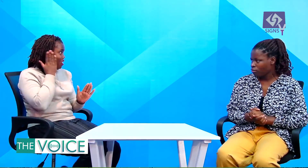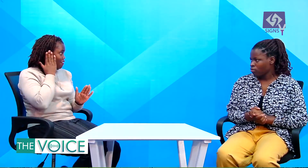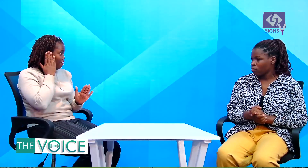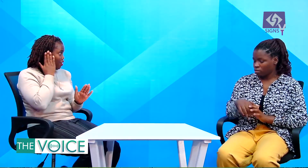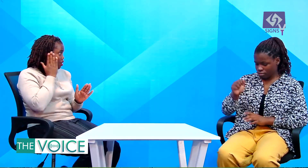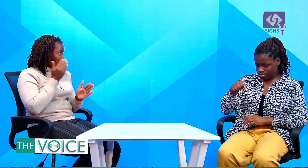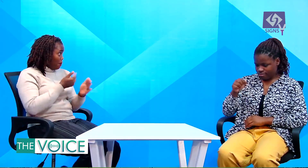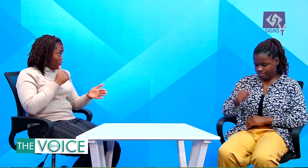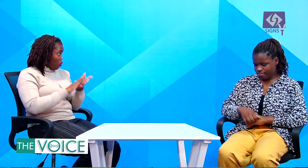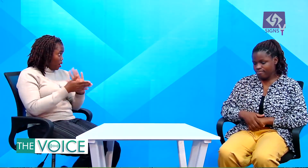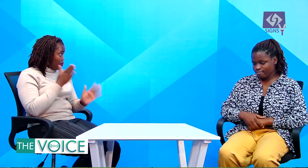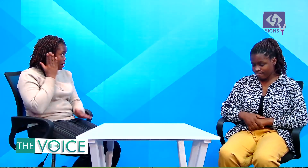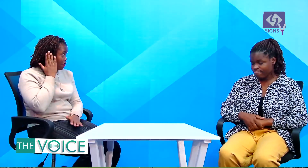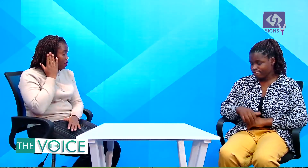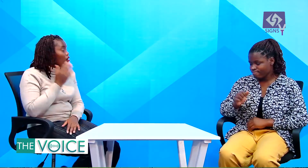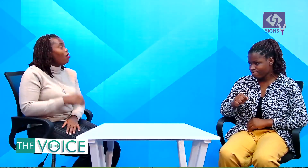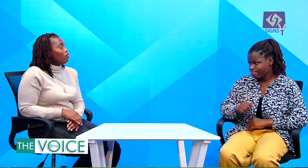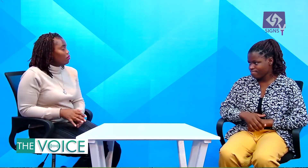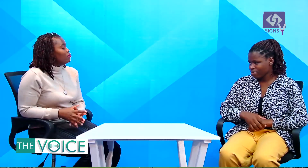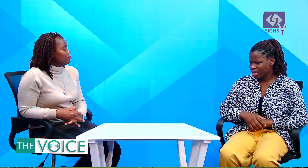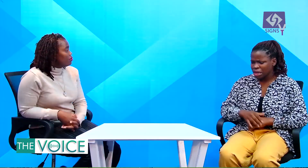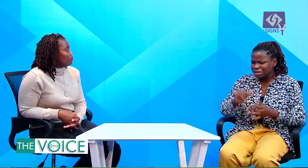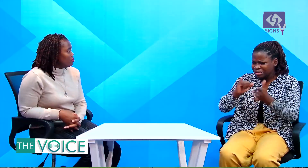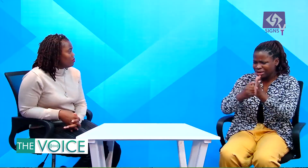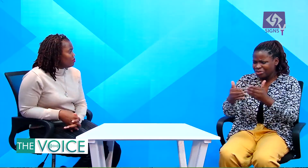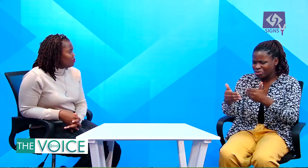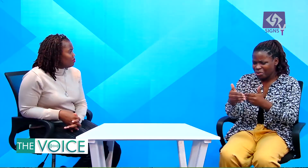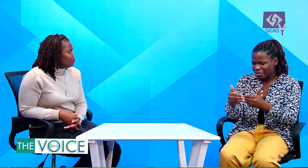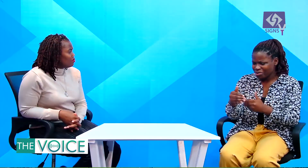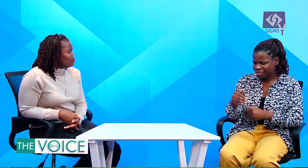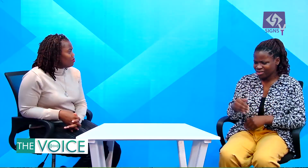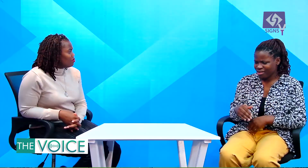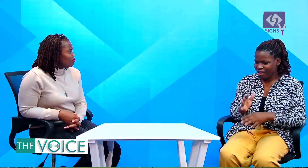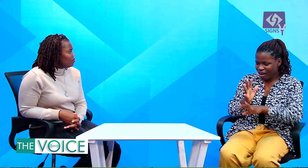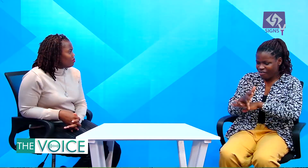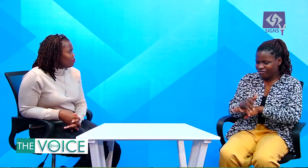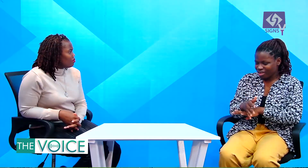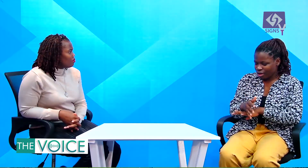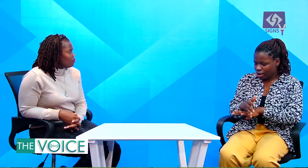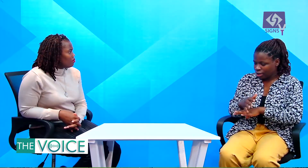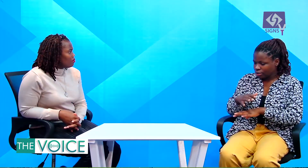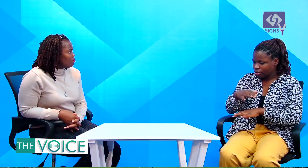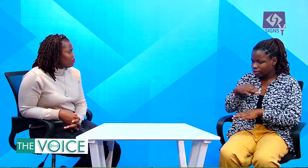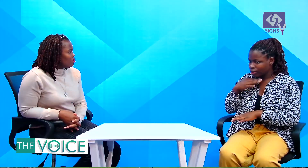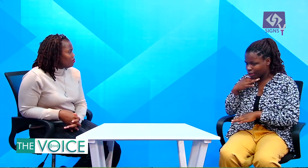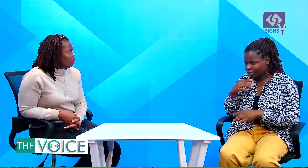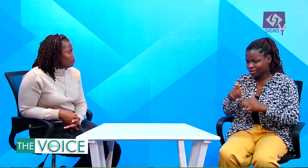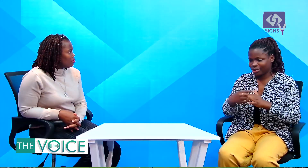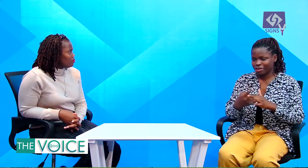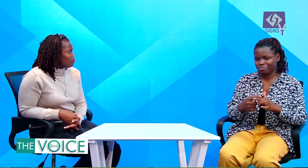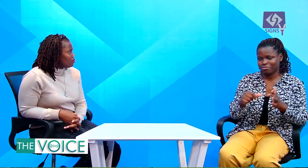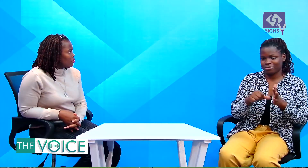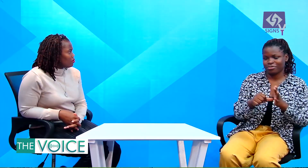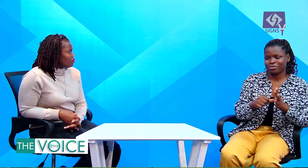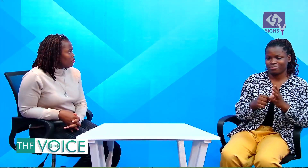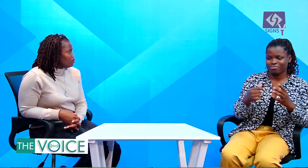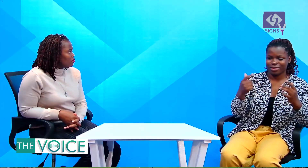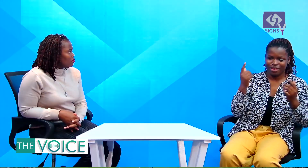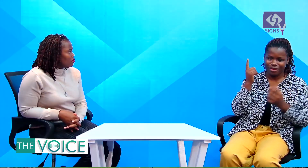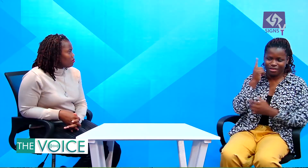So was it before you became deaf? Yes, he had passed on before I became deaf. So it was